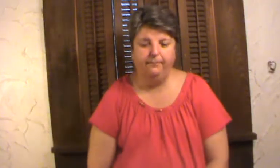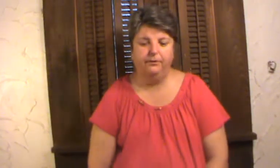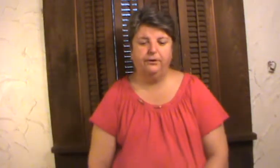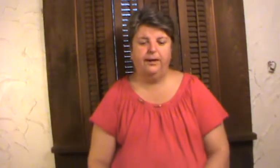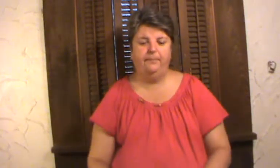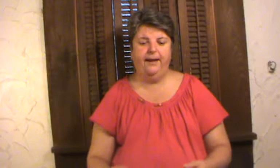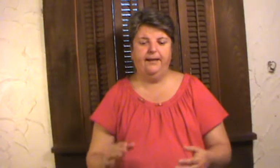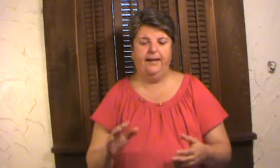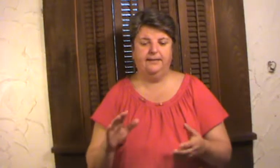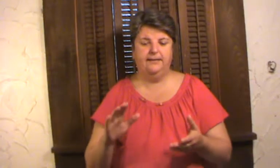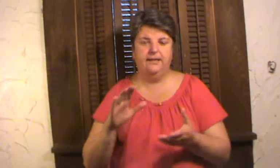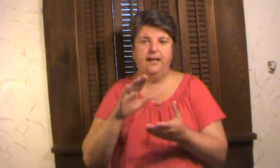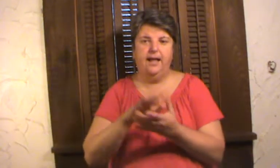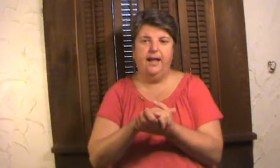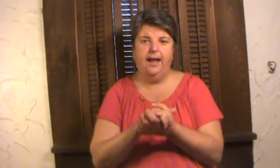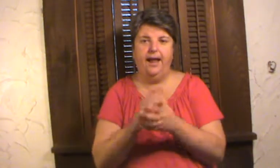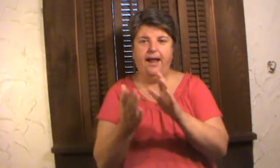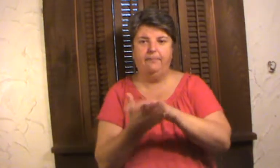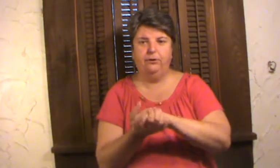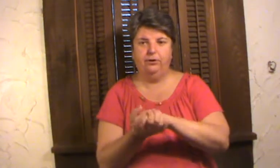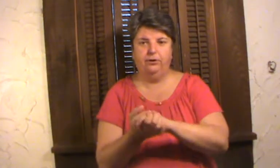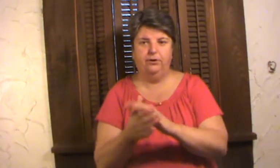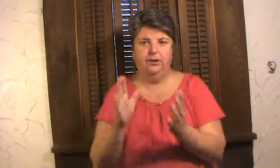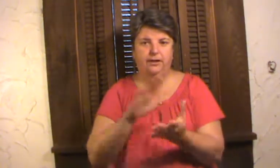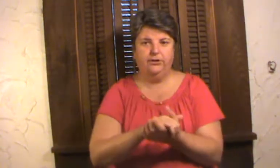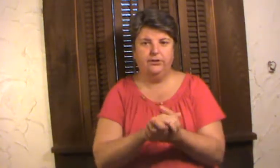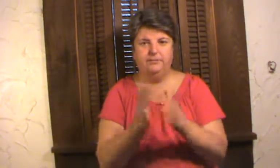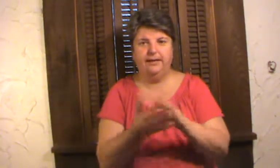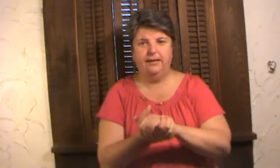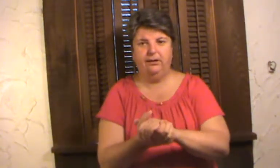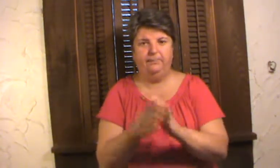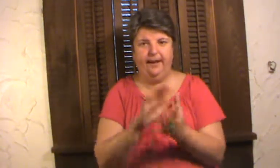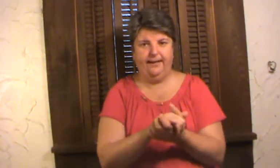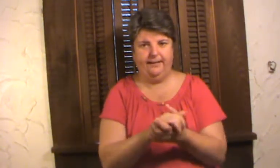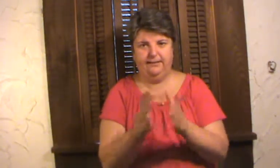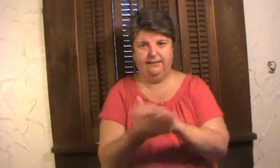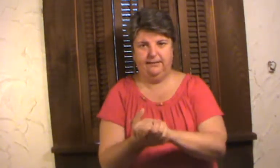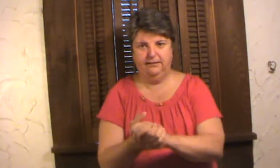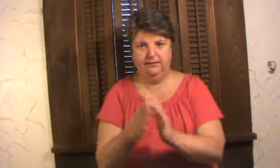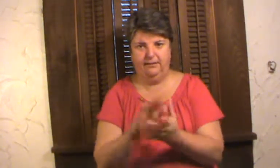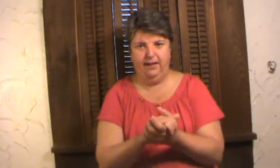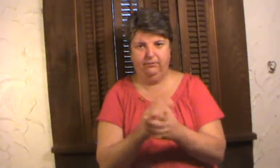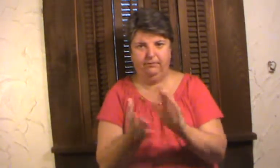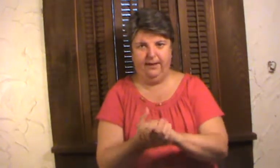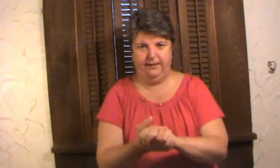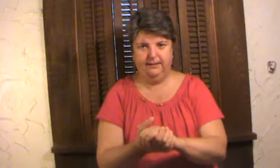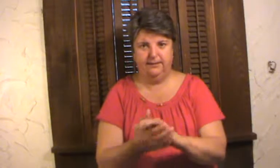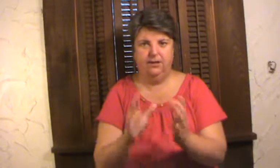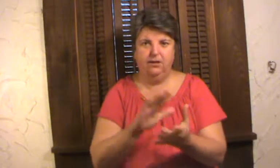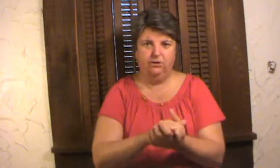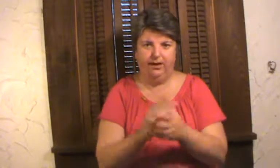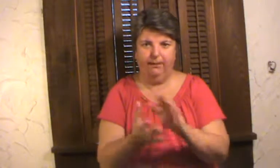Hamburger and pancakes. Hamburger. Like you're just making out of patties. Hamburger patties. So